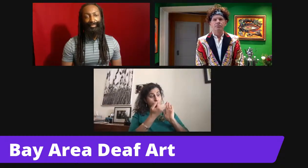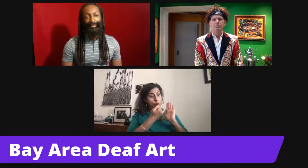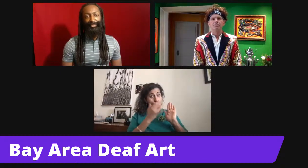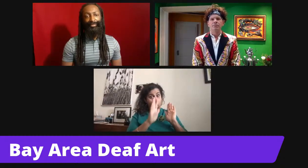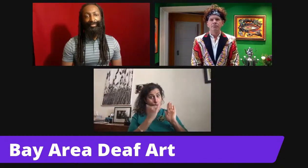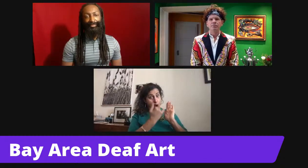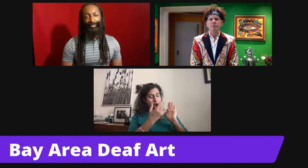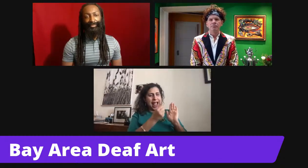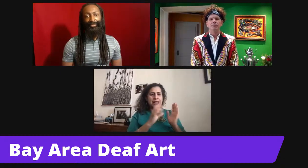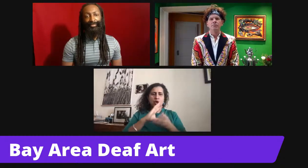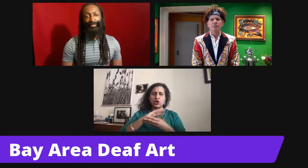show